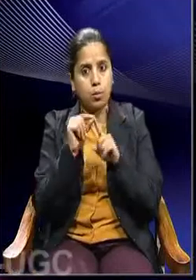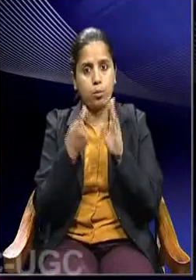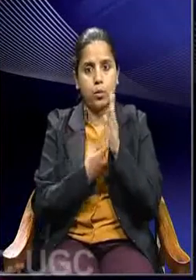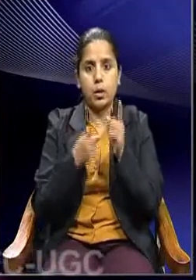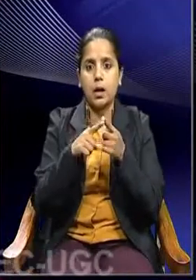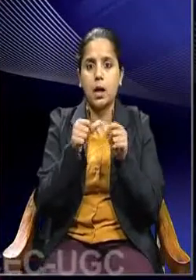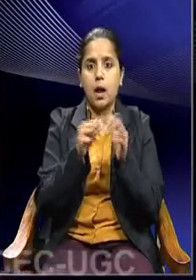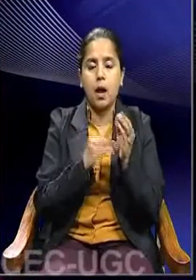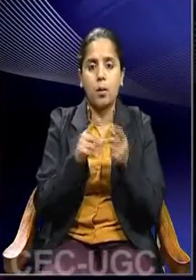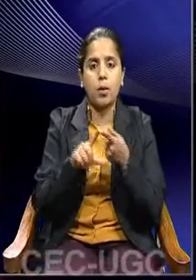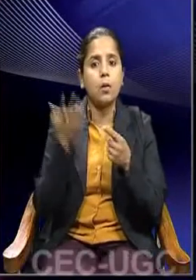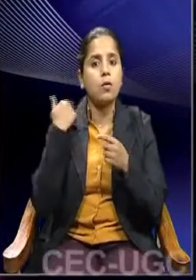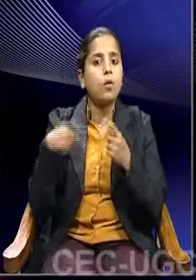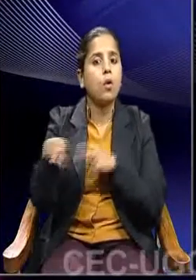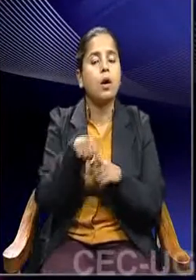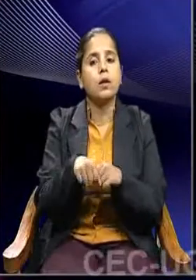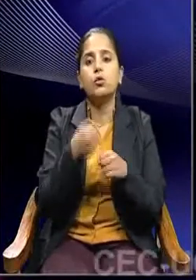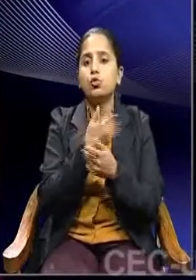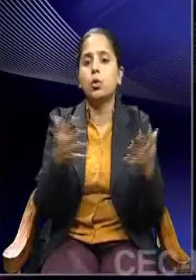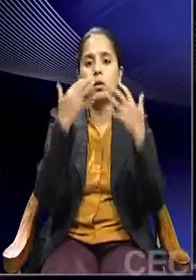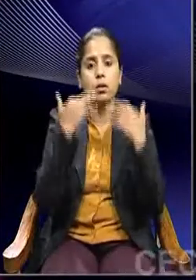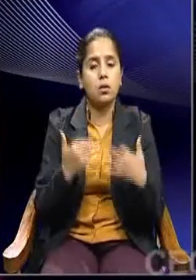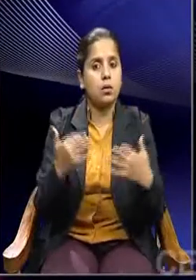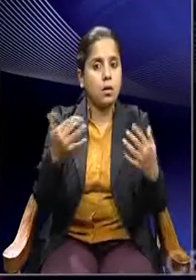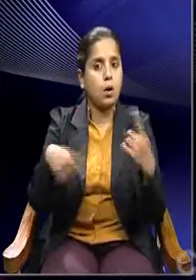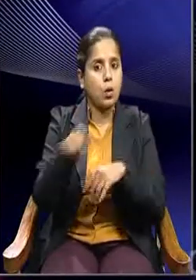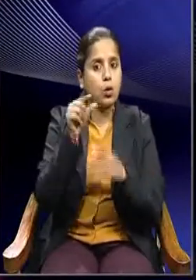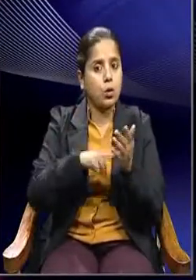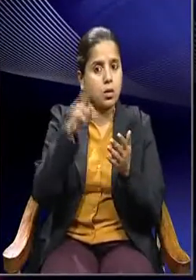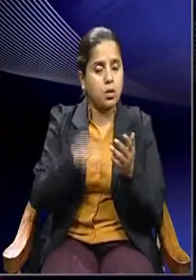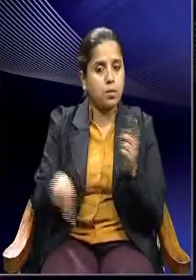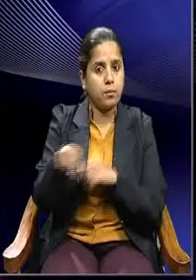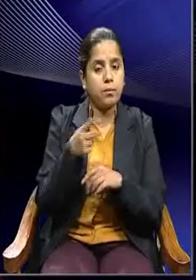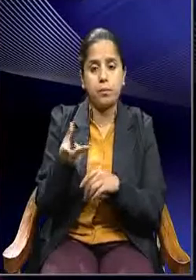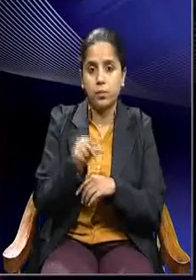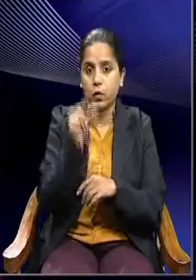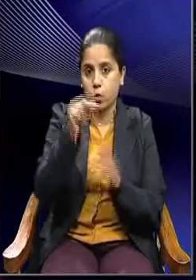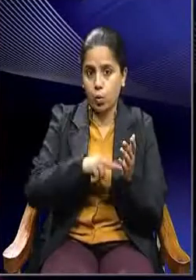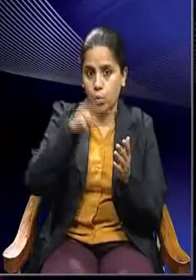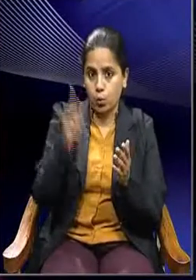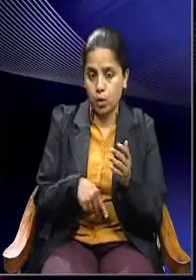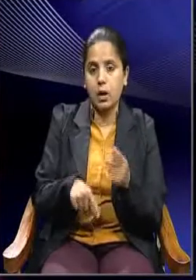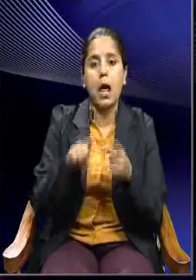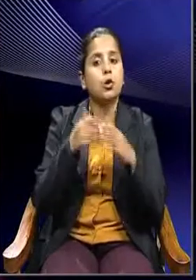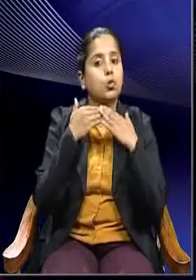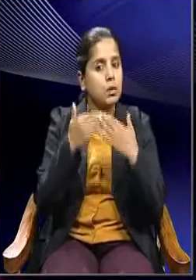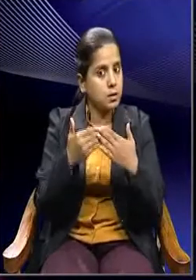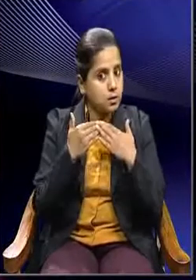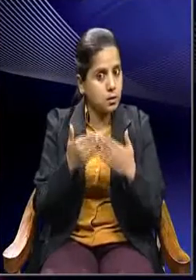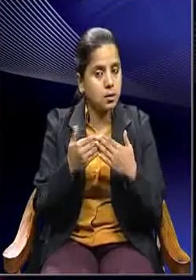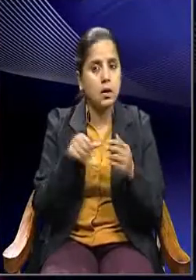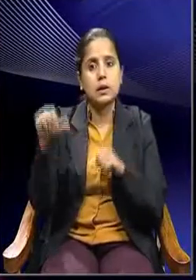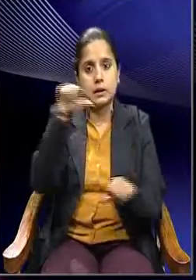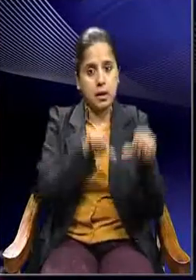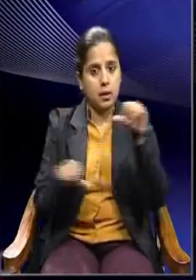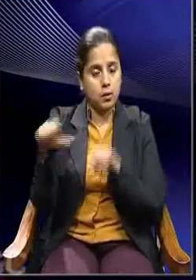Conference of United Nations Scientific and Cultural Organization, I repeat, United Nations Educational,